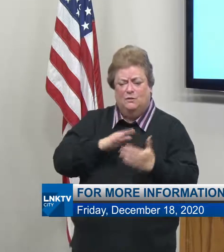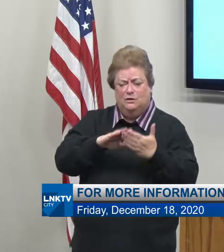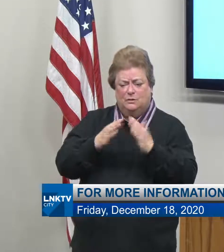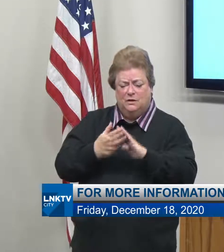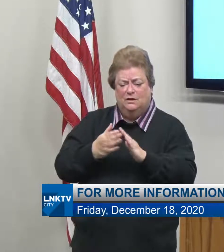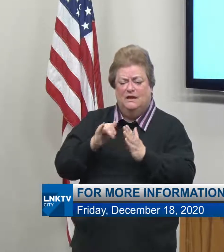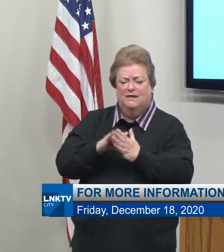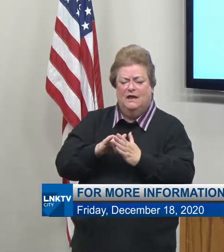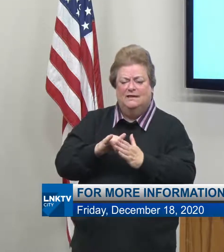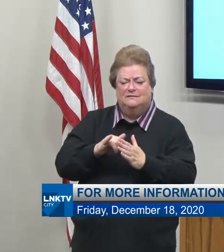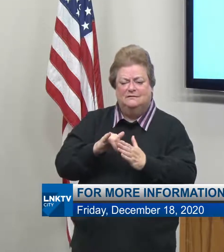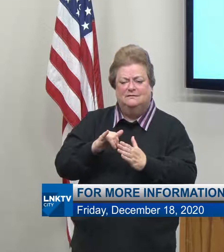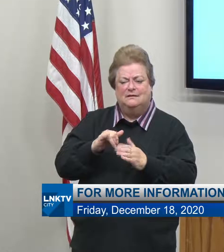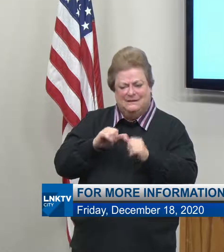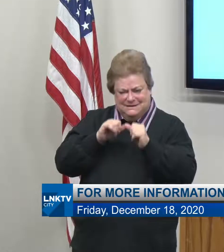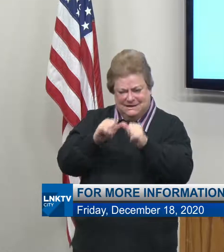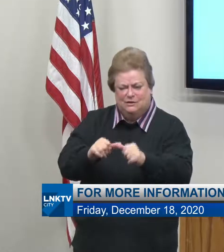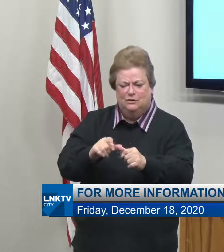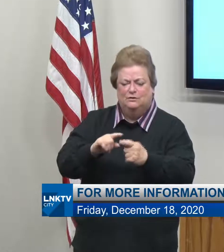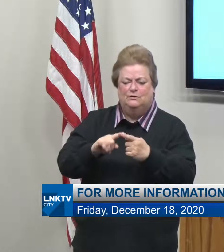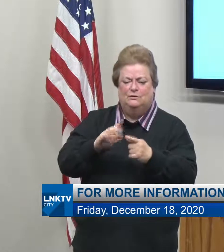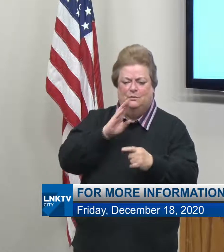Star.